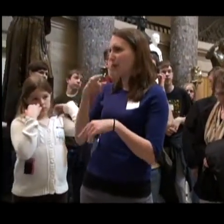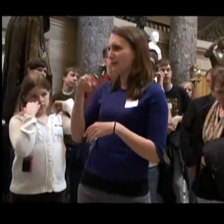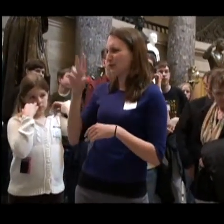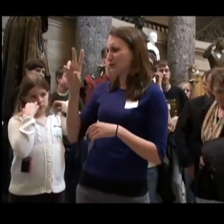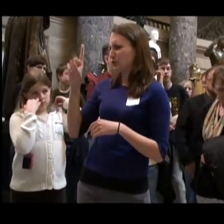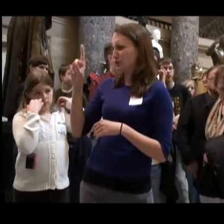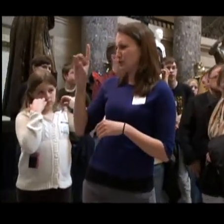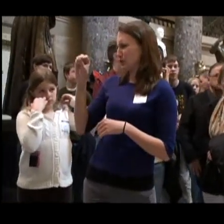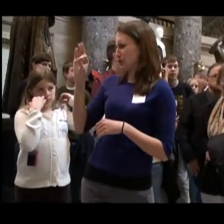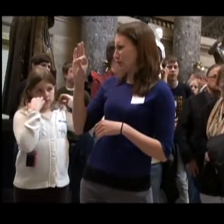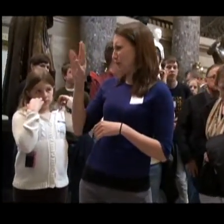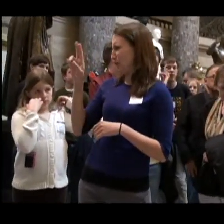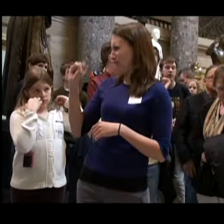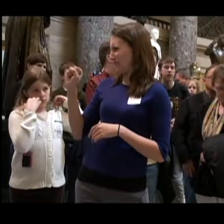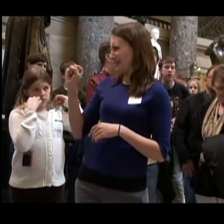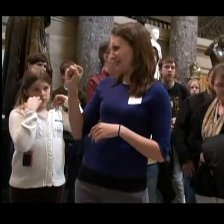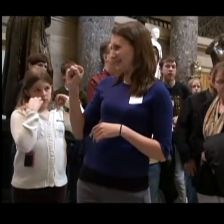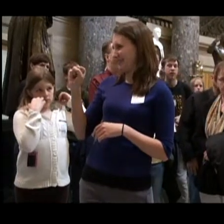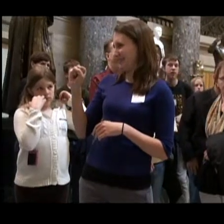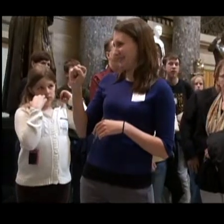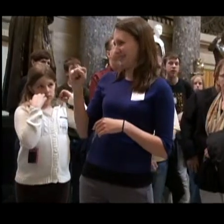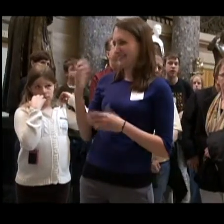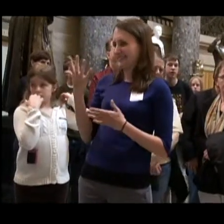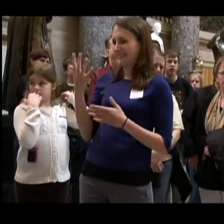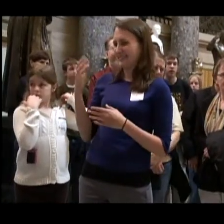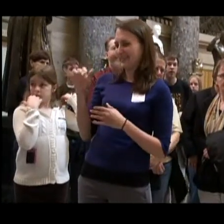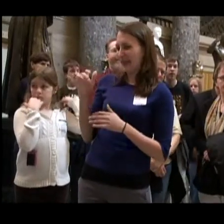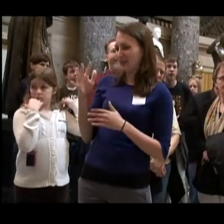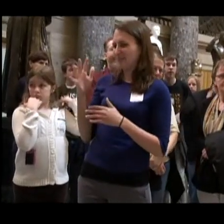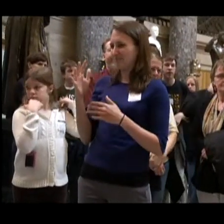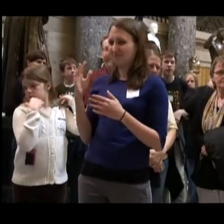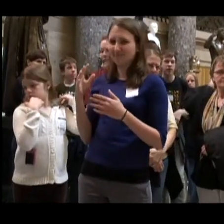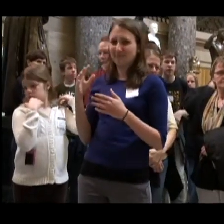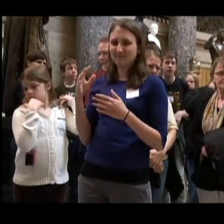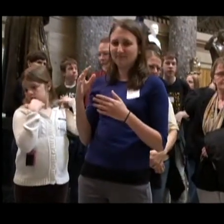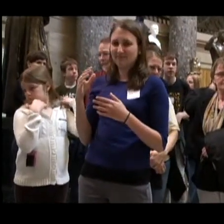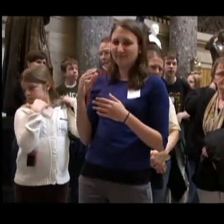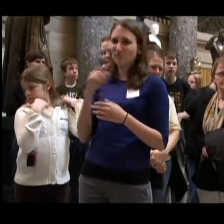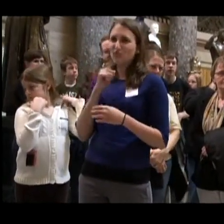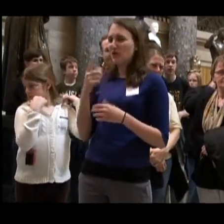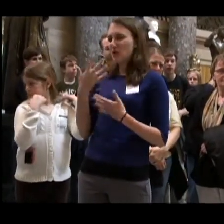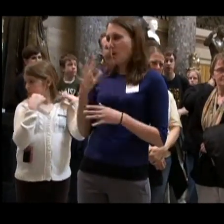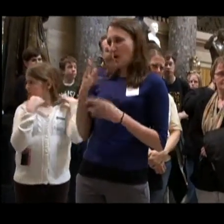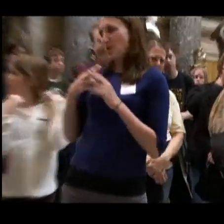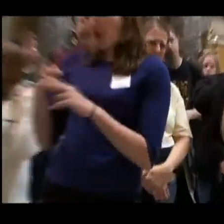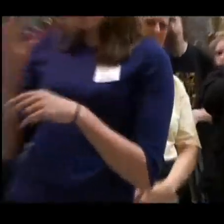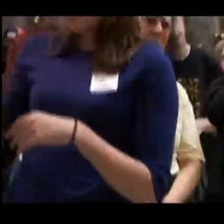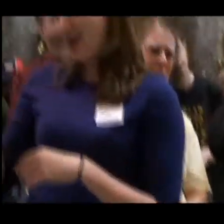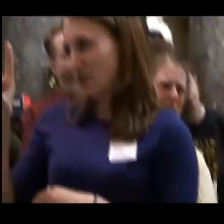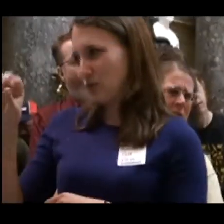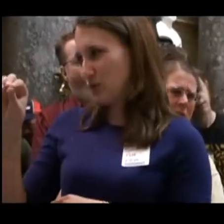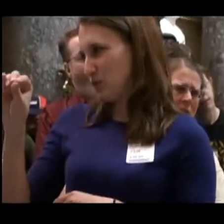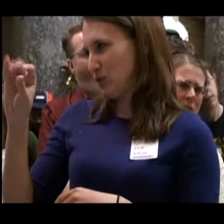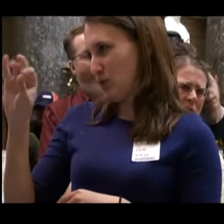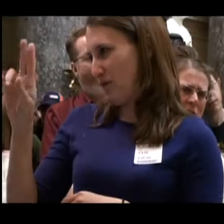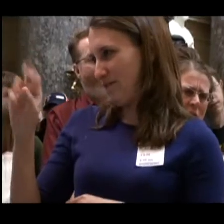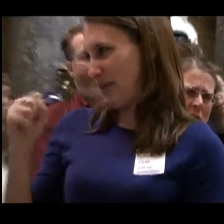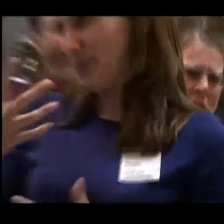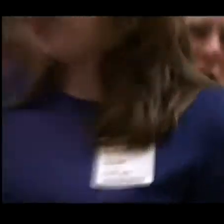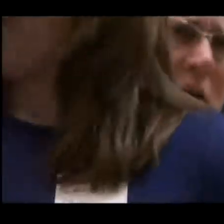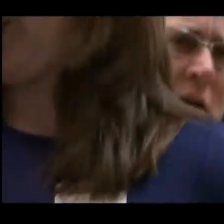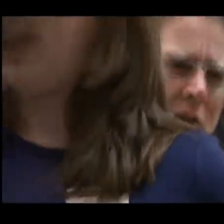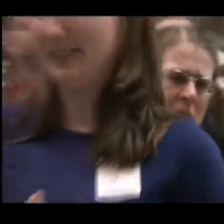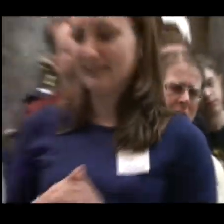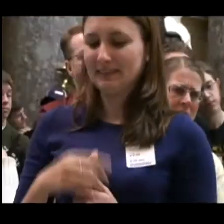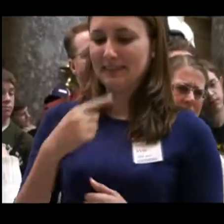face. And that was kind of a slur. It's kind of not a thing you'd want to be called. It was a way of saying that you came from one